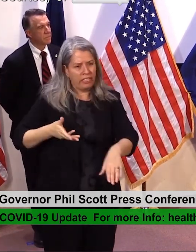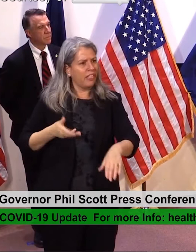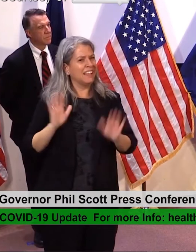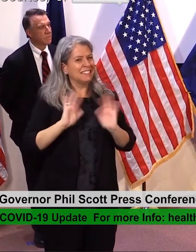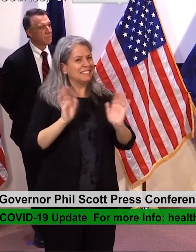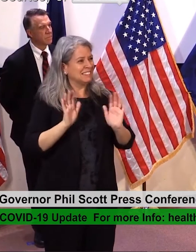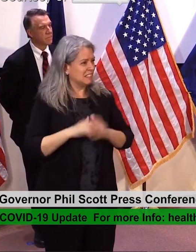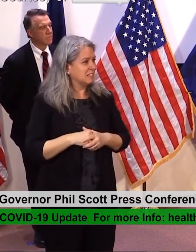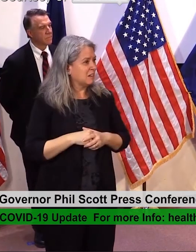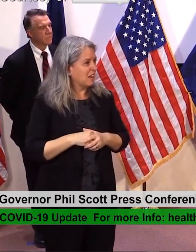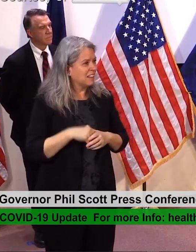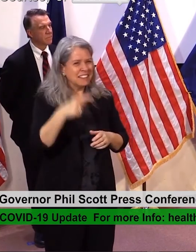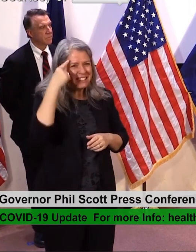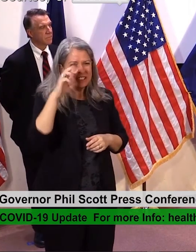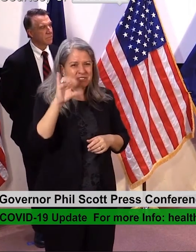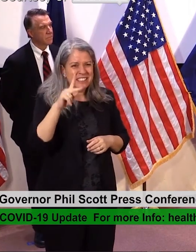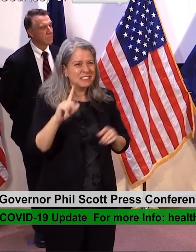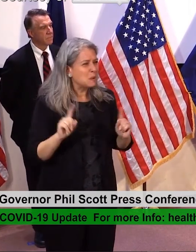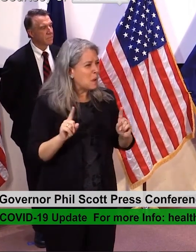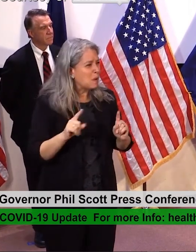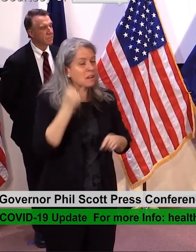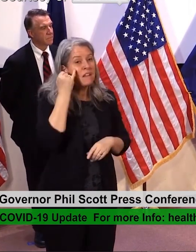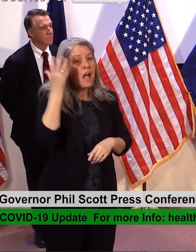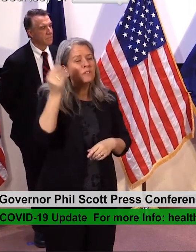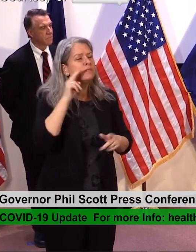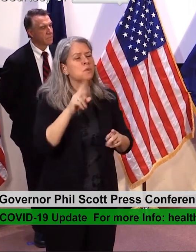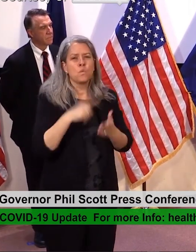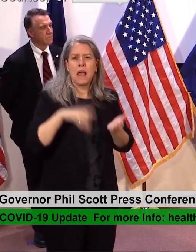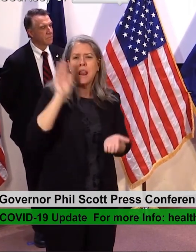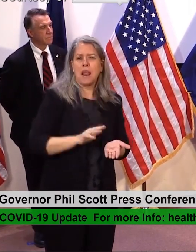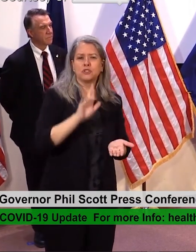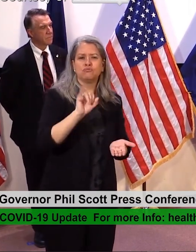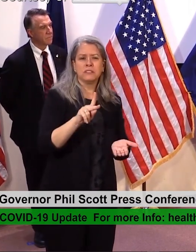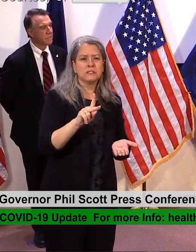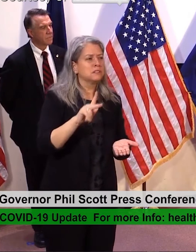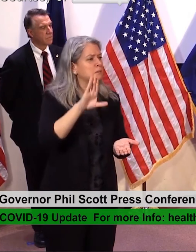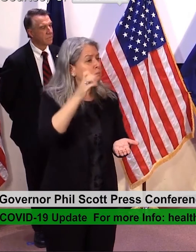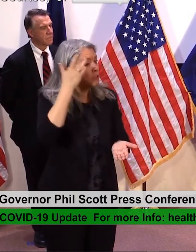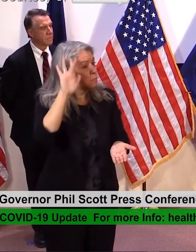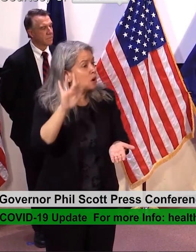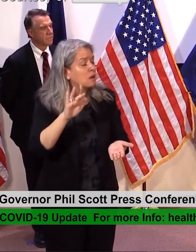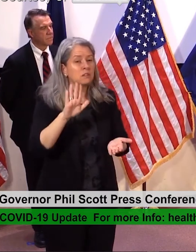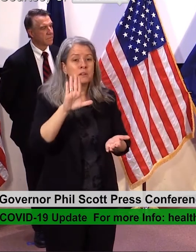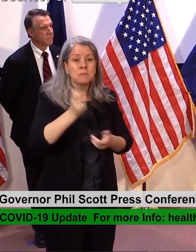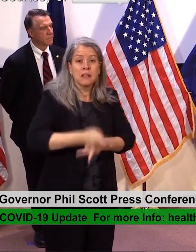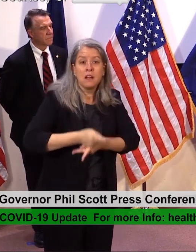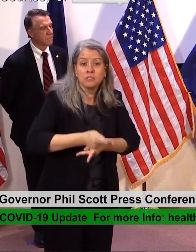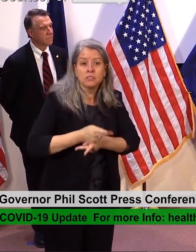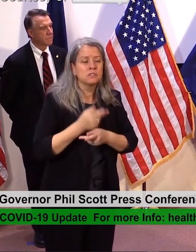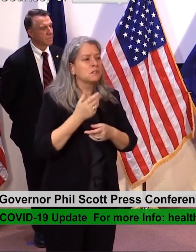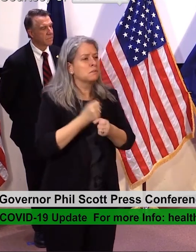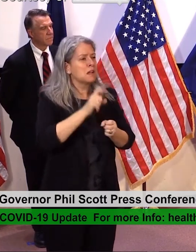opportunity, skip the risk. When you're outside, engage in low-risk activities. be smart and cautious to avoid any incidents that